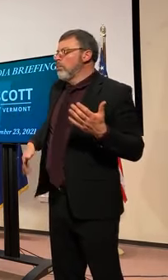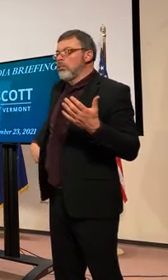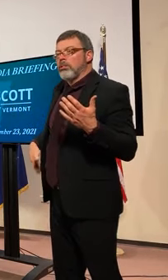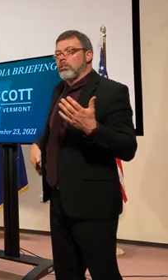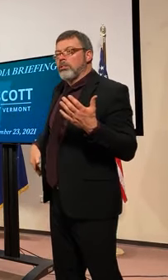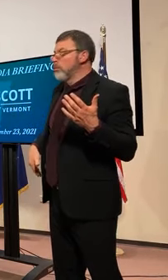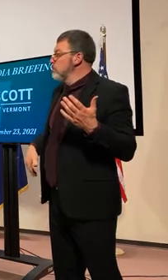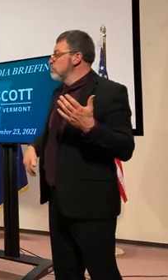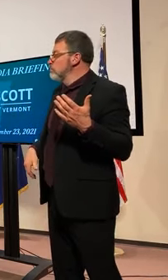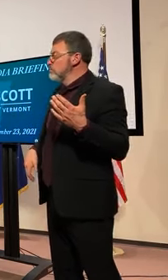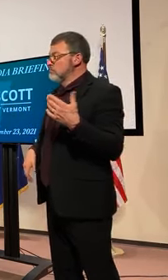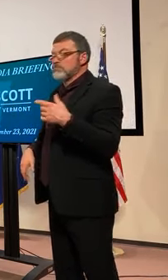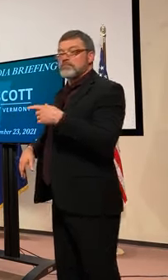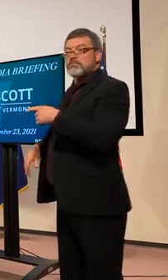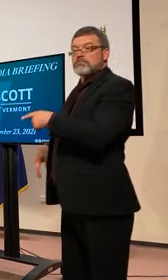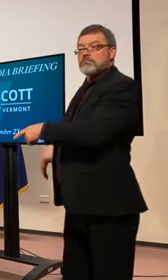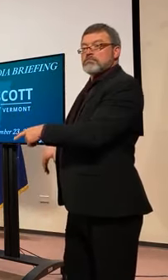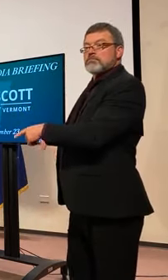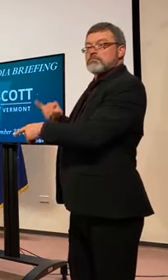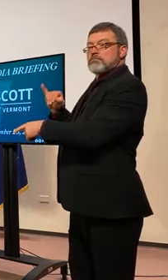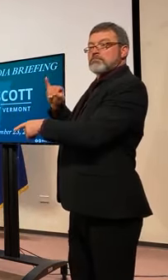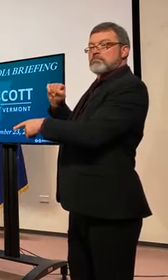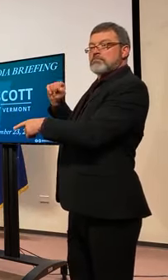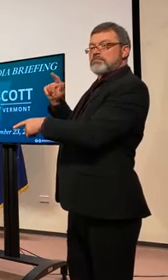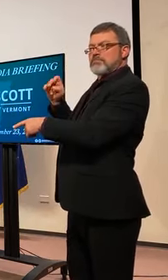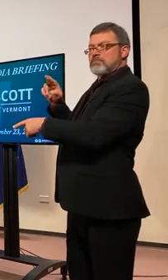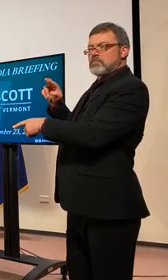Okay, and I may have missed it, but